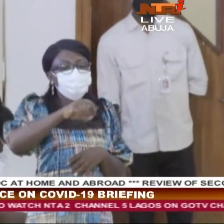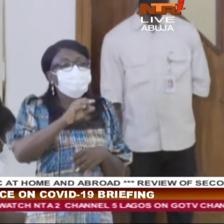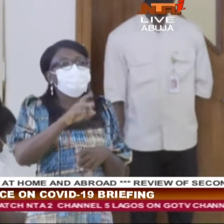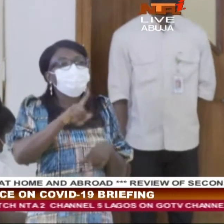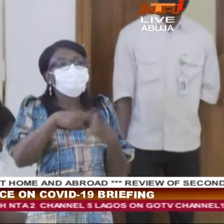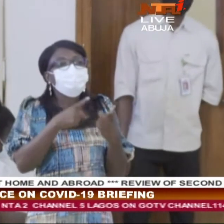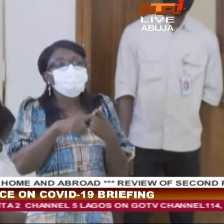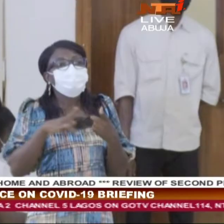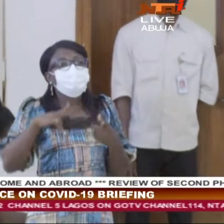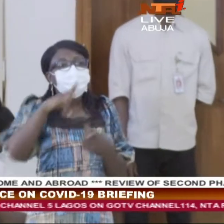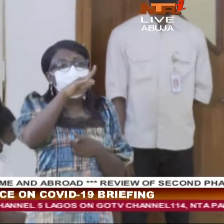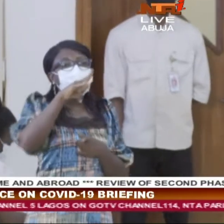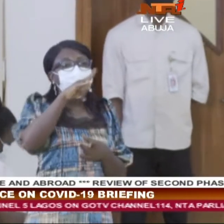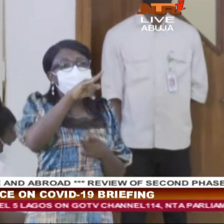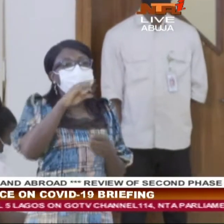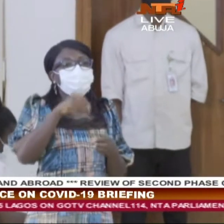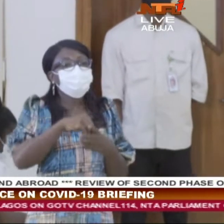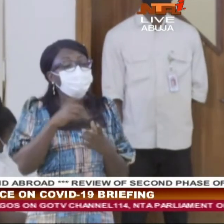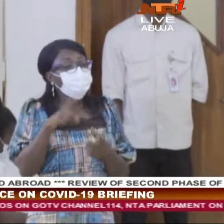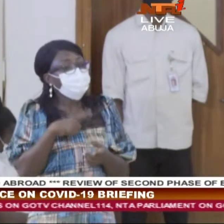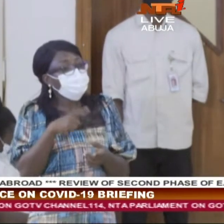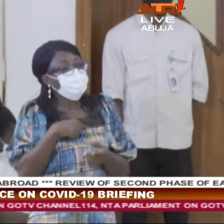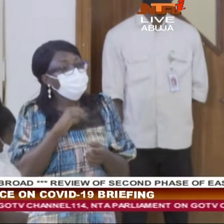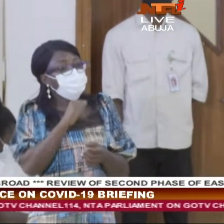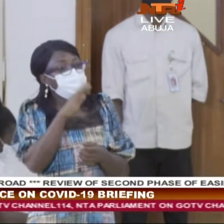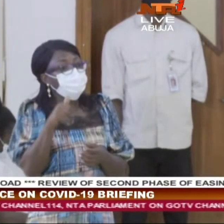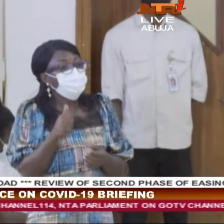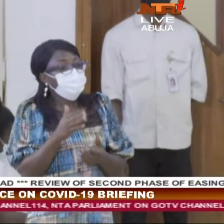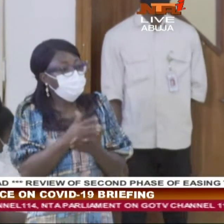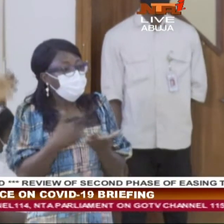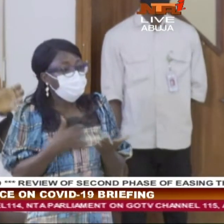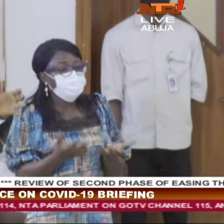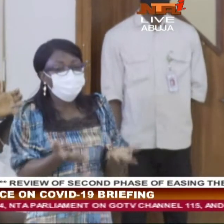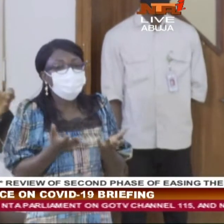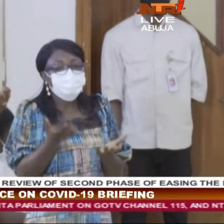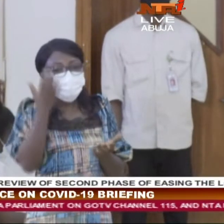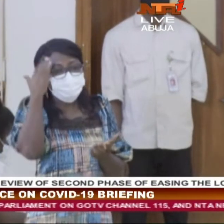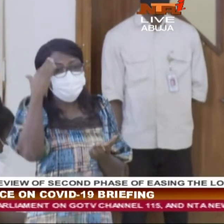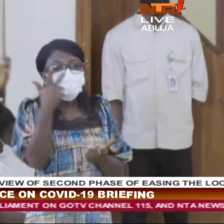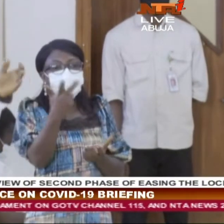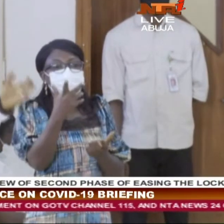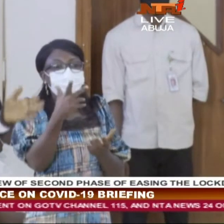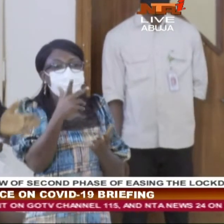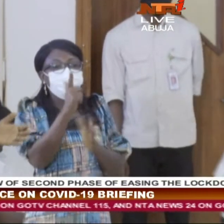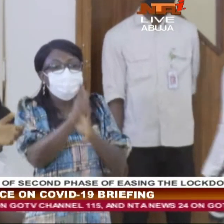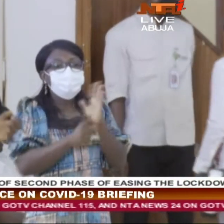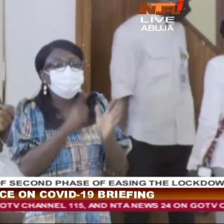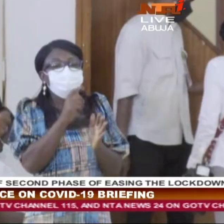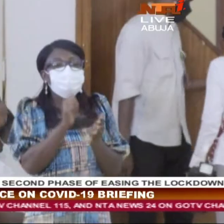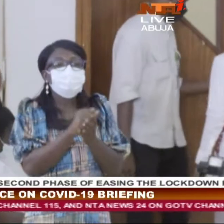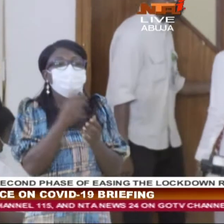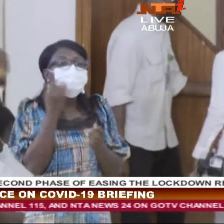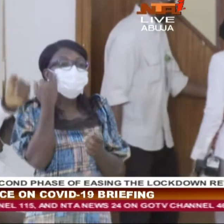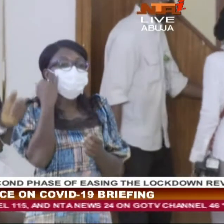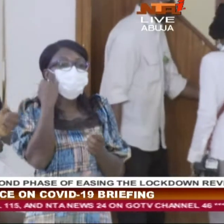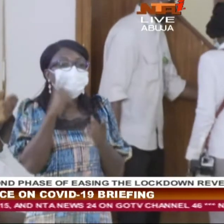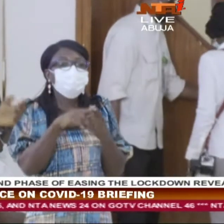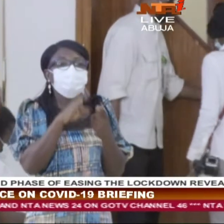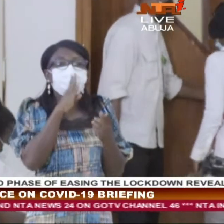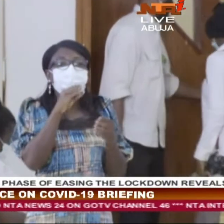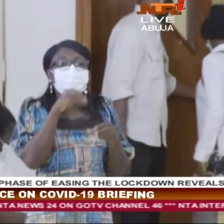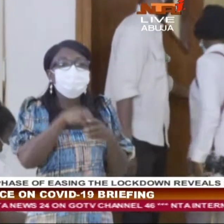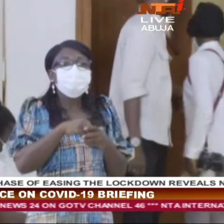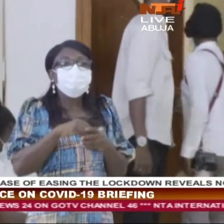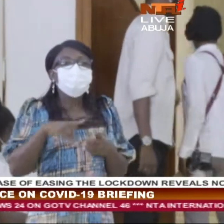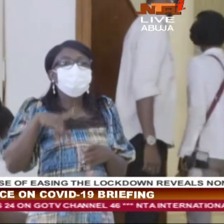at the airports in Lagos and in Abuja. Someone wants to know, the 3 hours that you're supposed to be in the airport before you actually